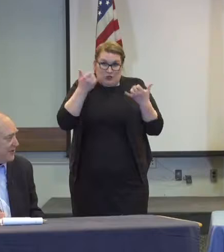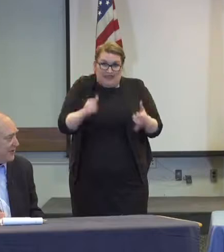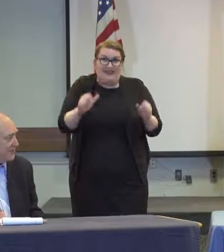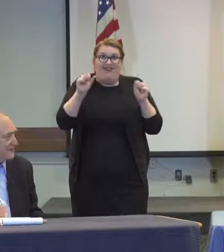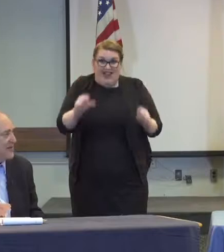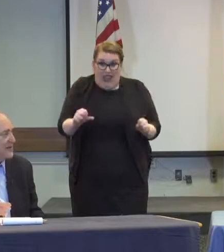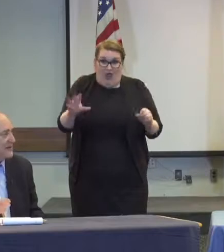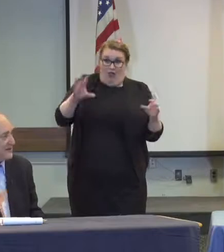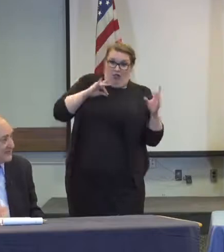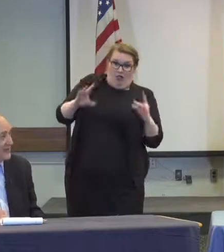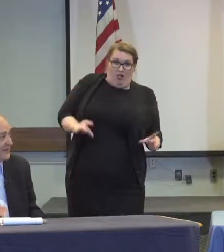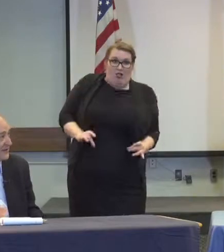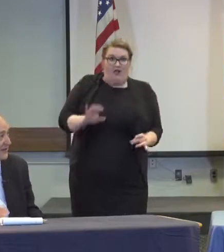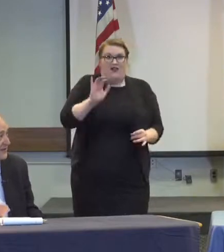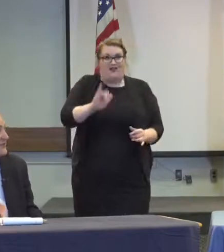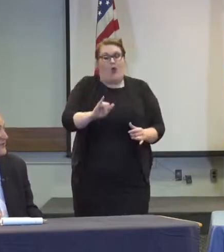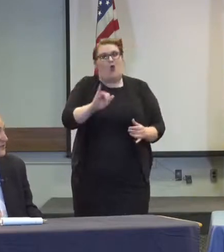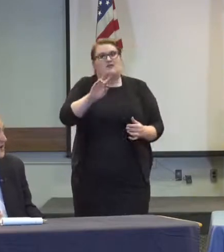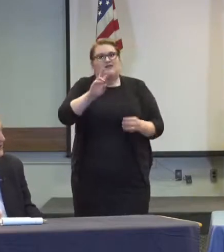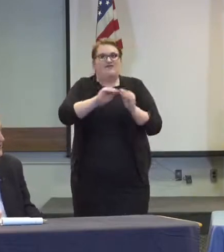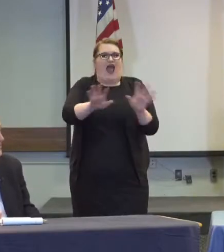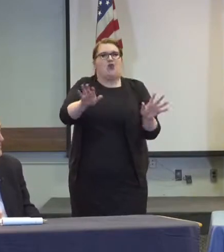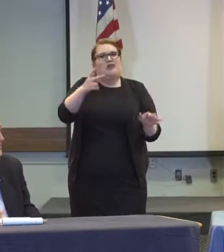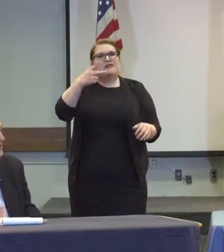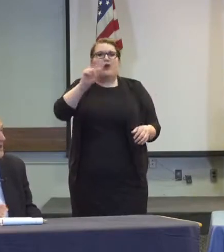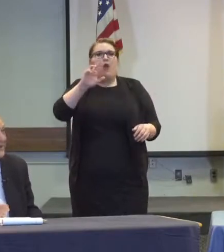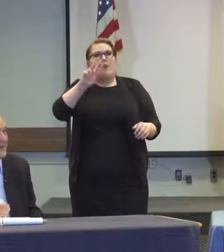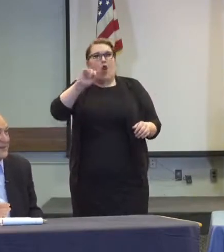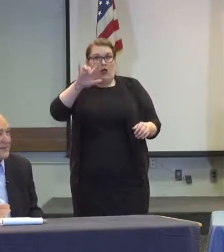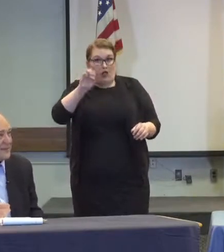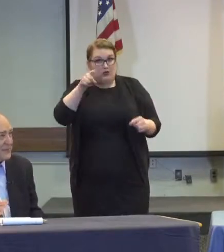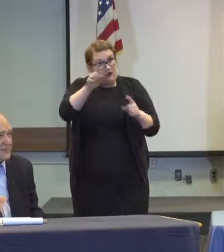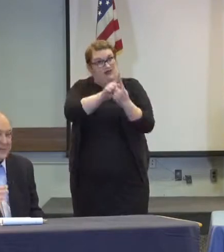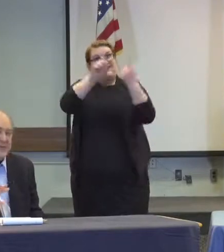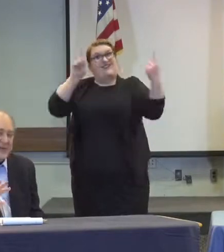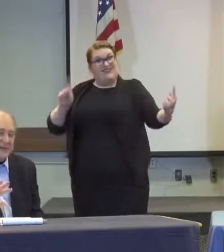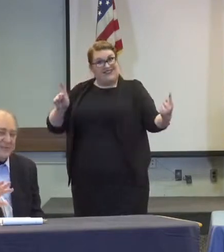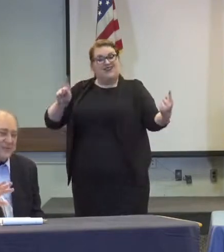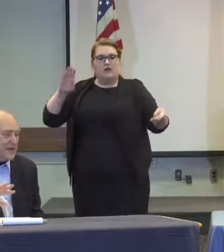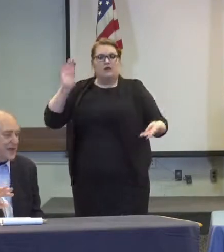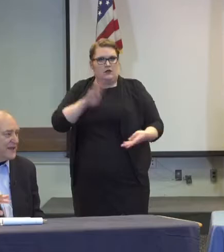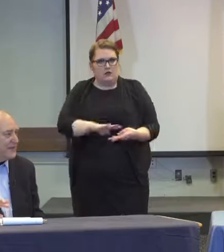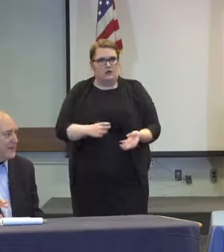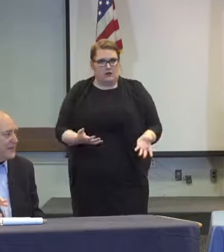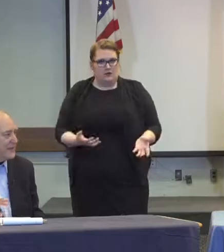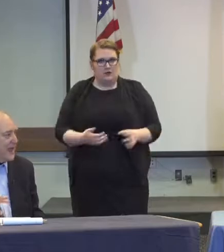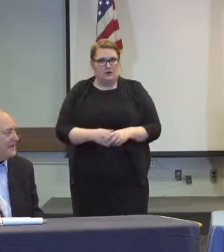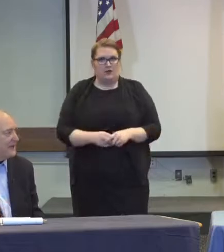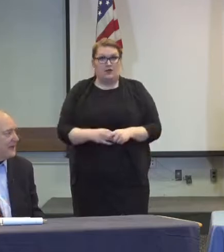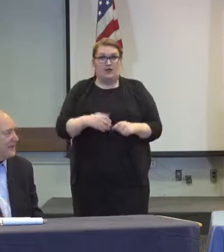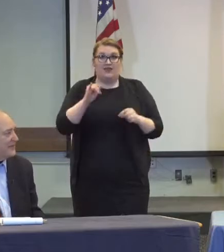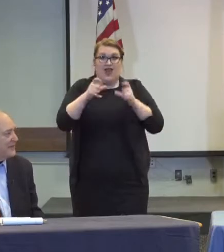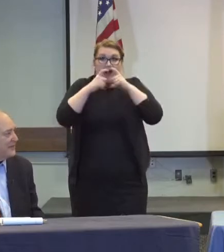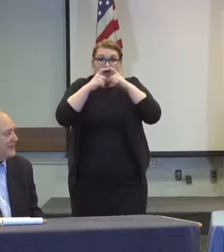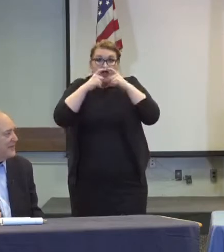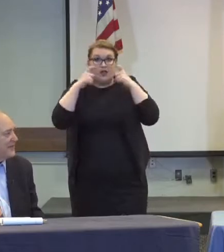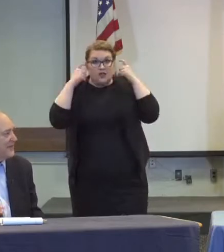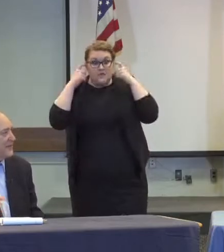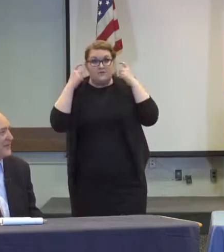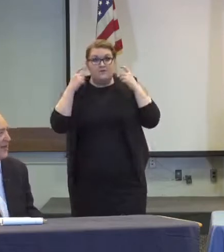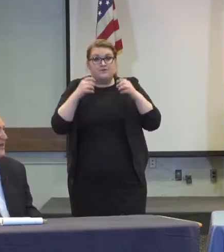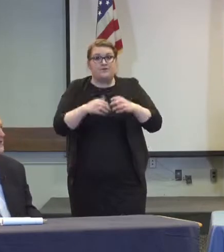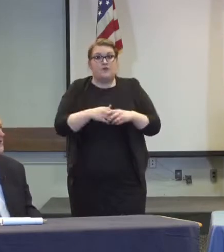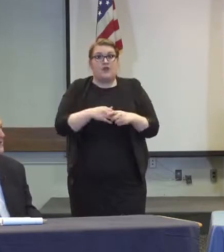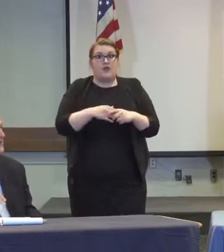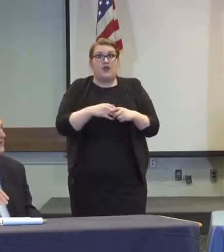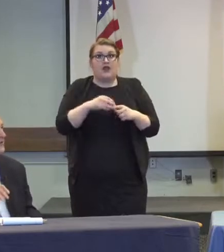virus particles. Distance is your friend, and it will negate some of the lack of effectiveness of